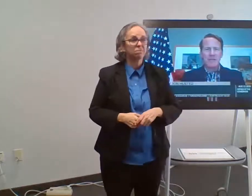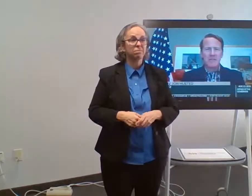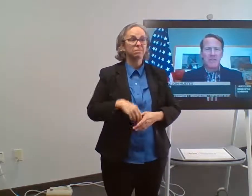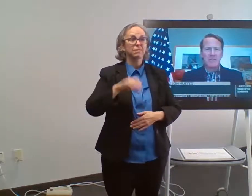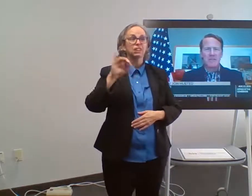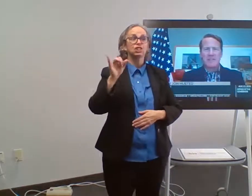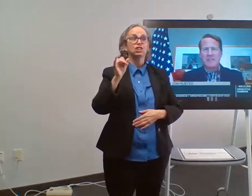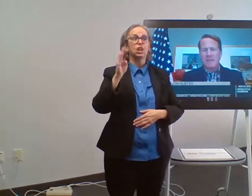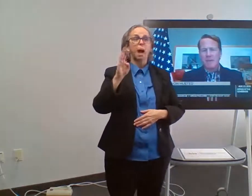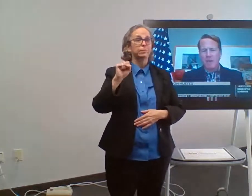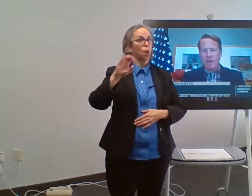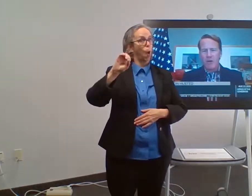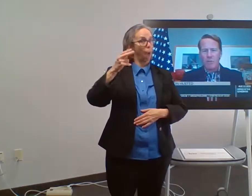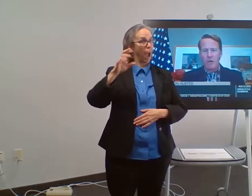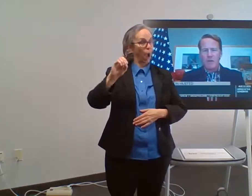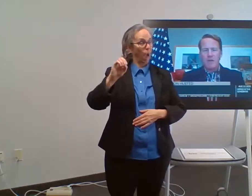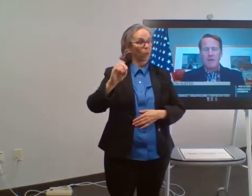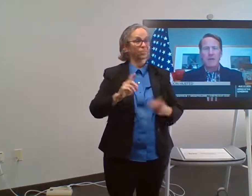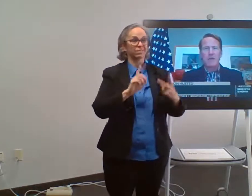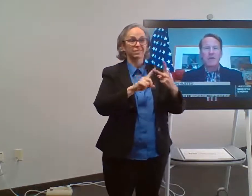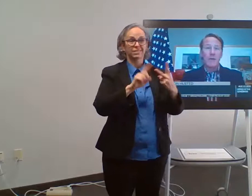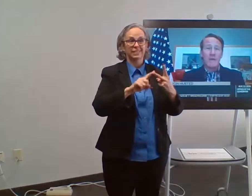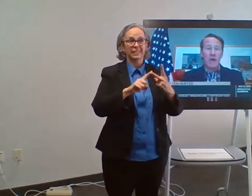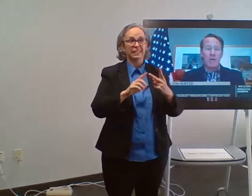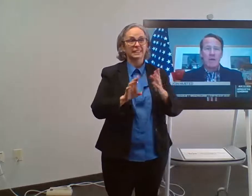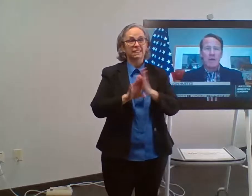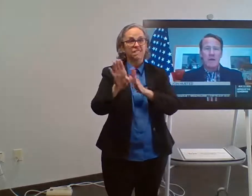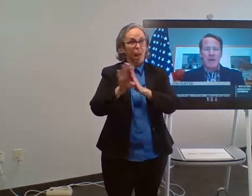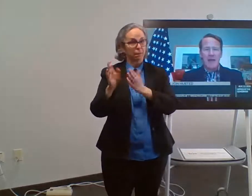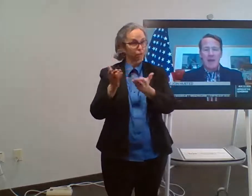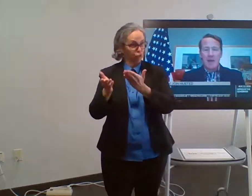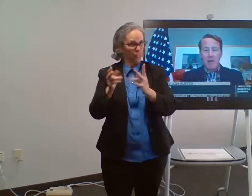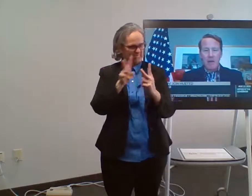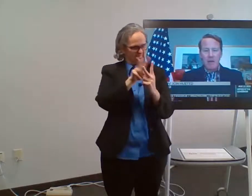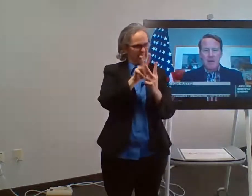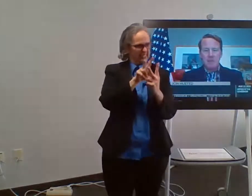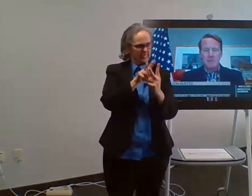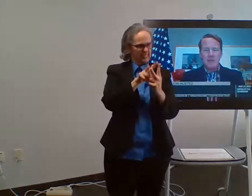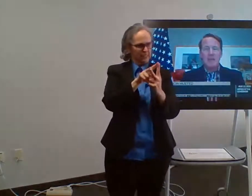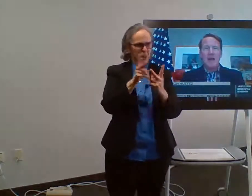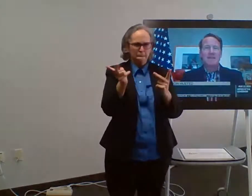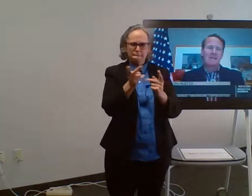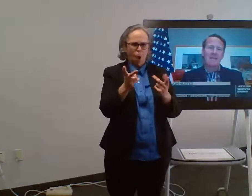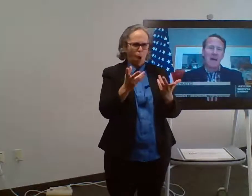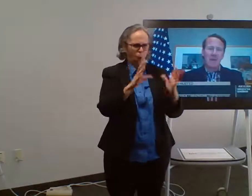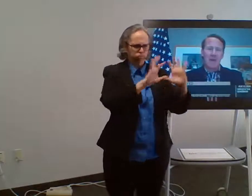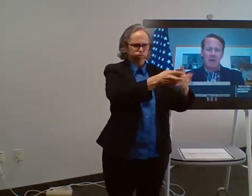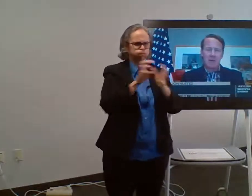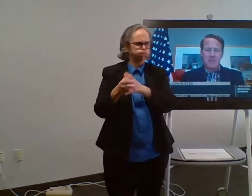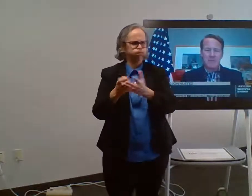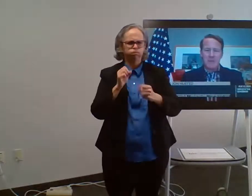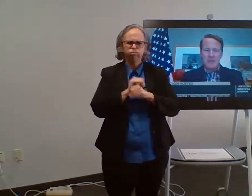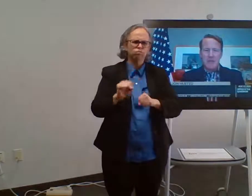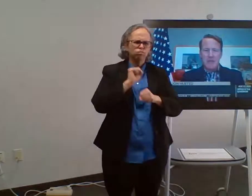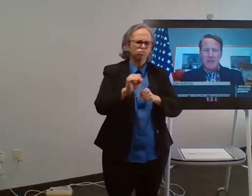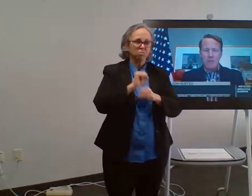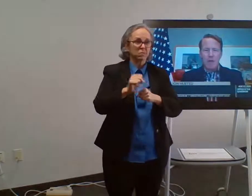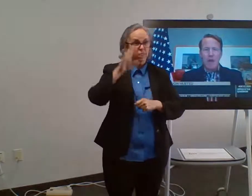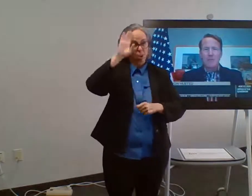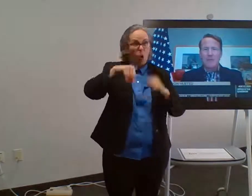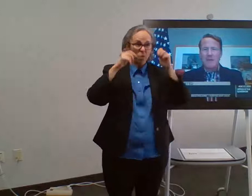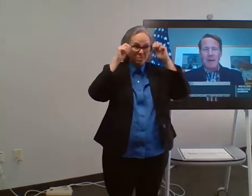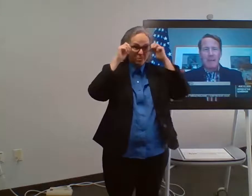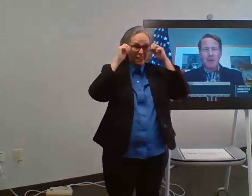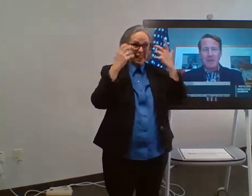Development Services Agency, have been hard at work because we know that health outcomes are tied to economic outcomes. And